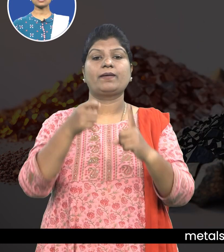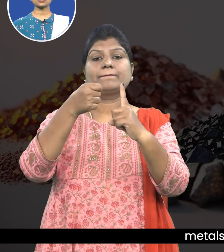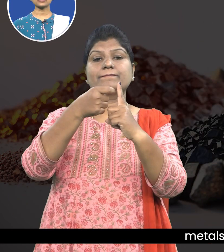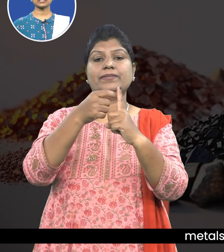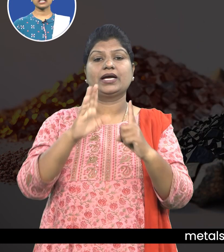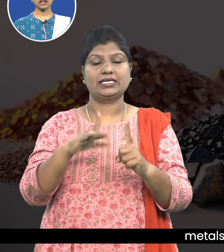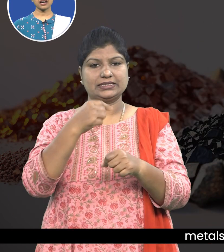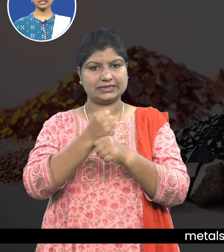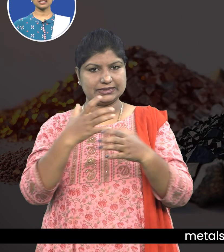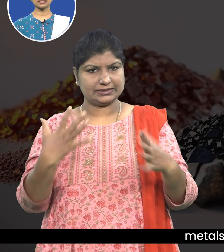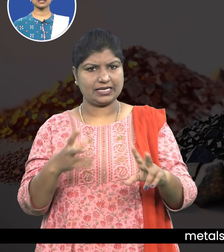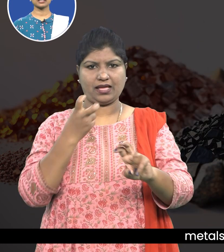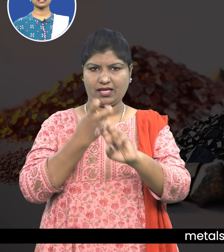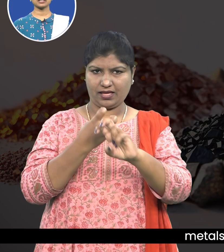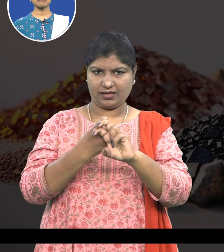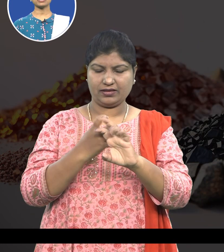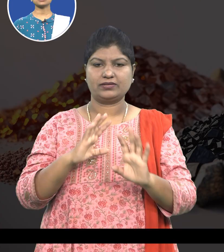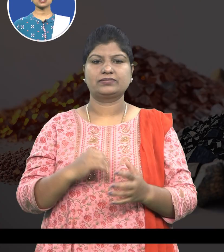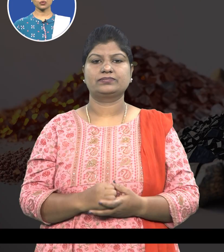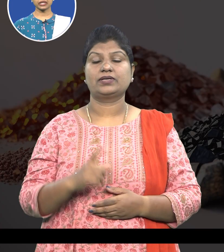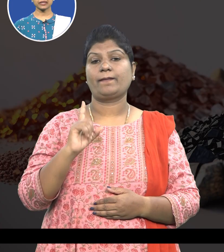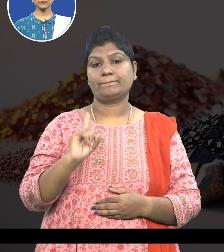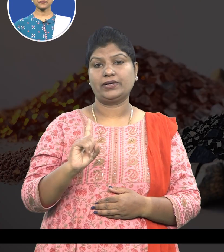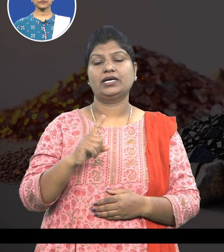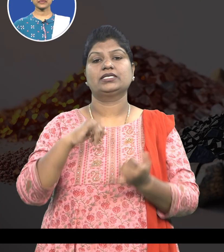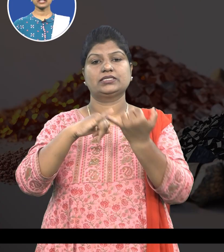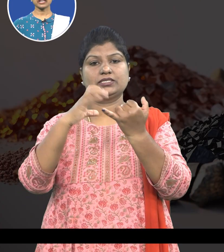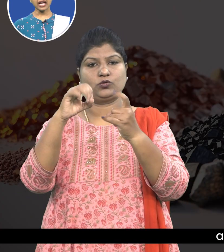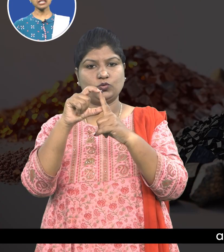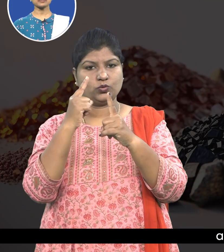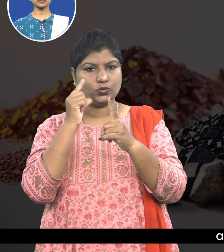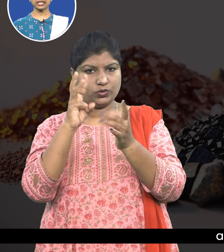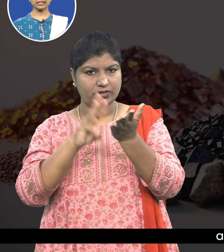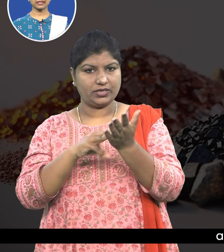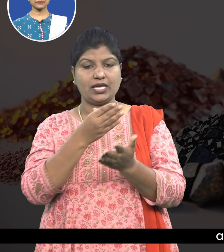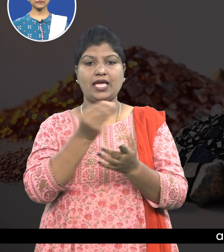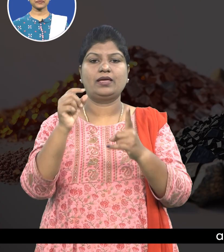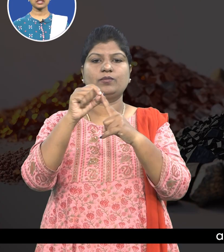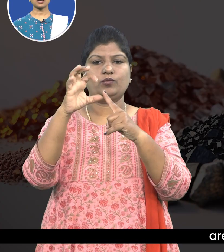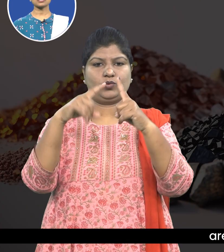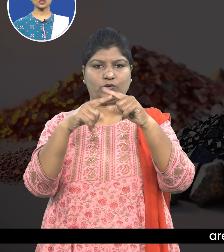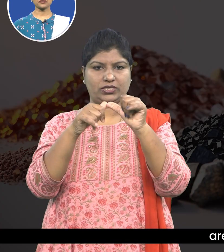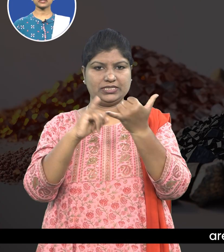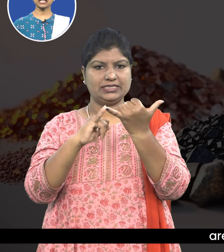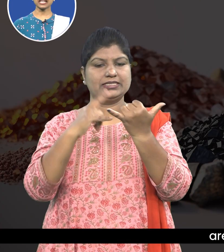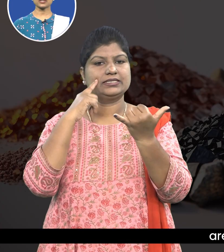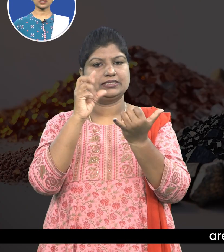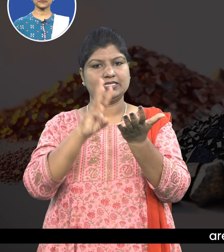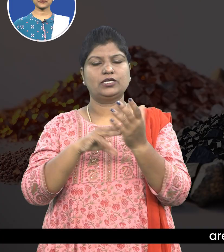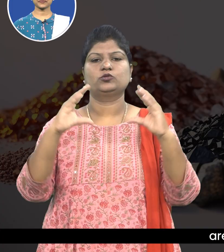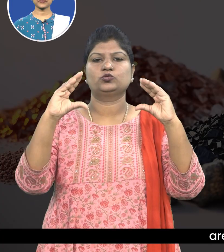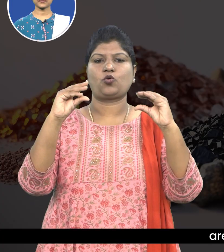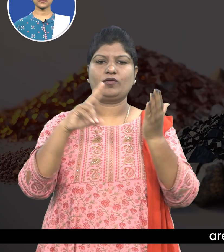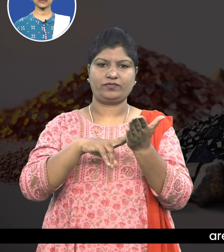Metals are generally hard, but sodium and potassium are soft in